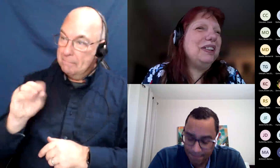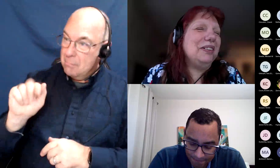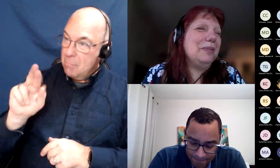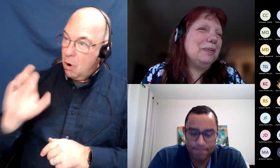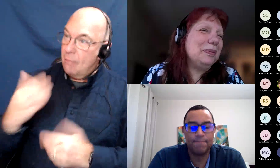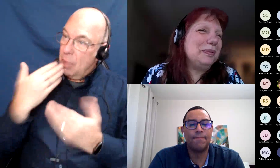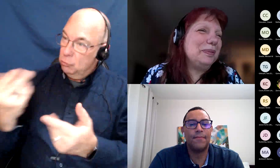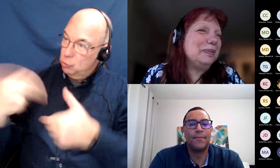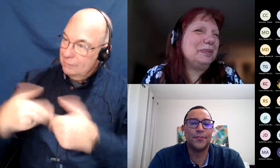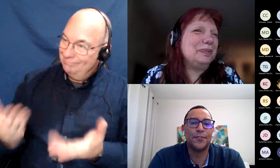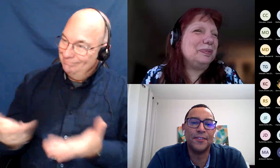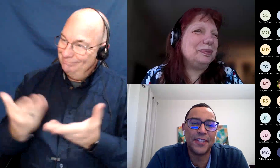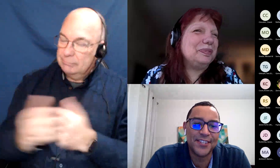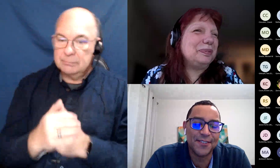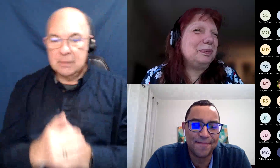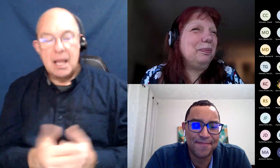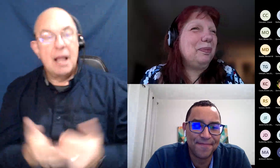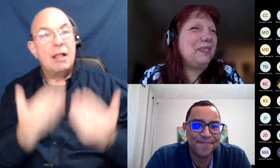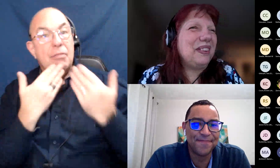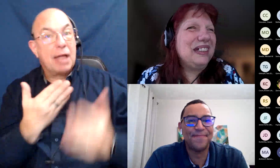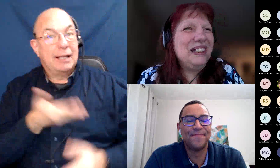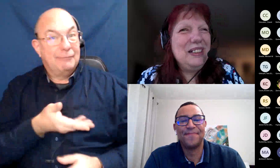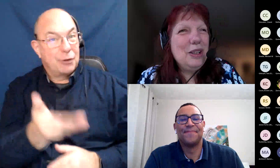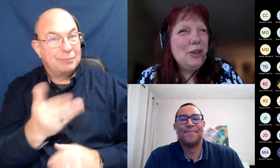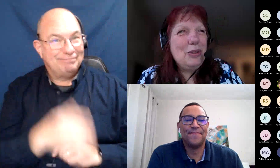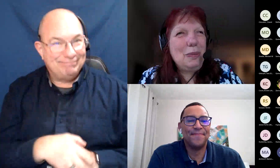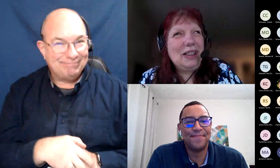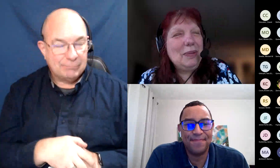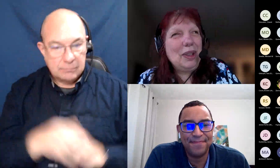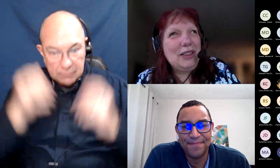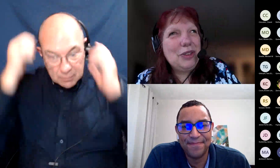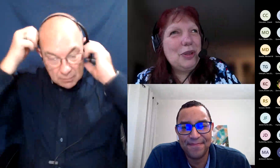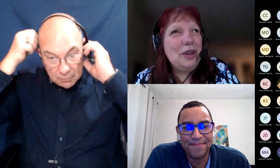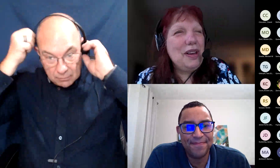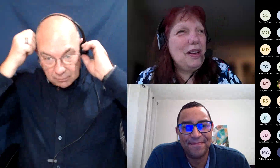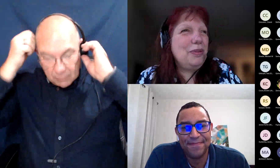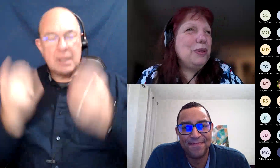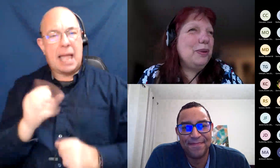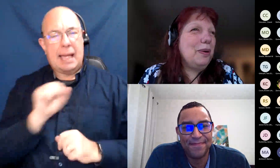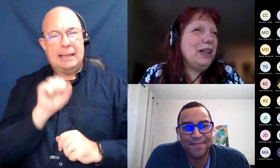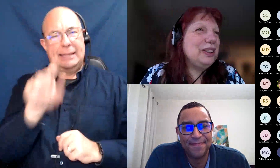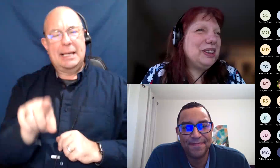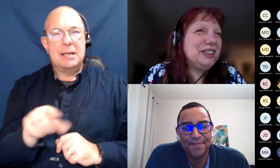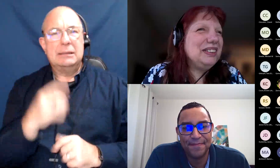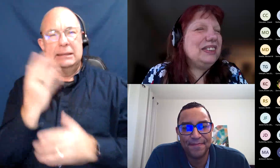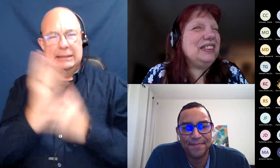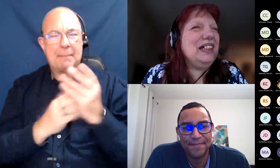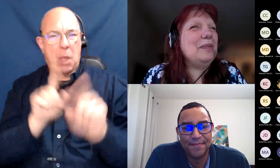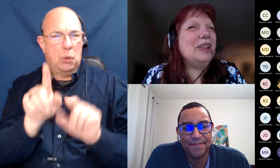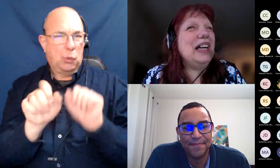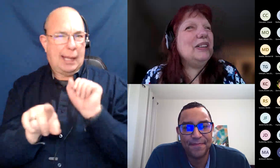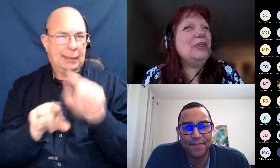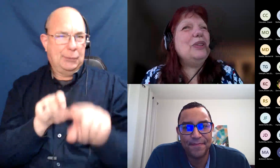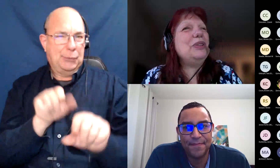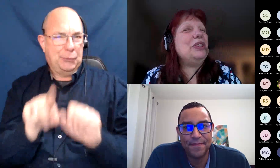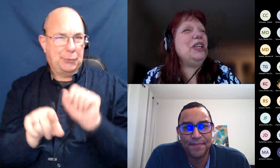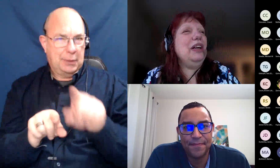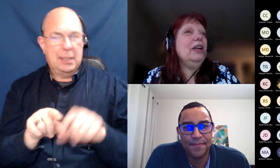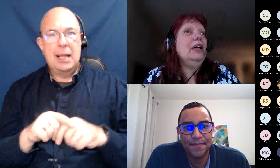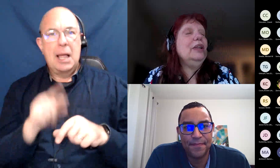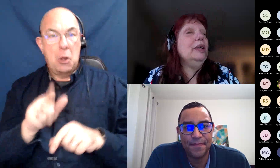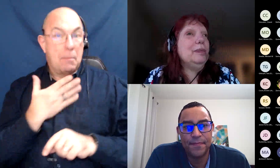you for being here. Thanks for the invitation. So, Marc, I'm going to ask you a few questions, and I'm going to ask you